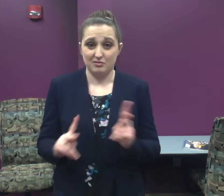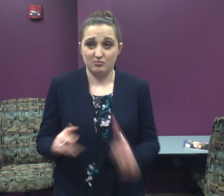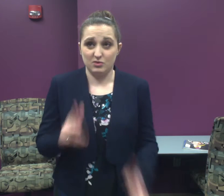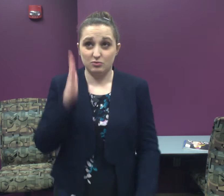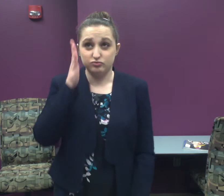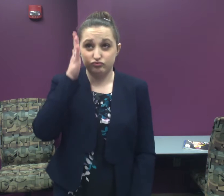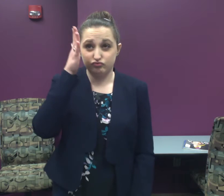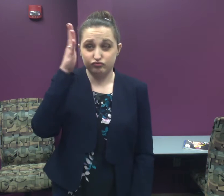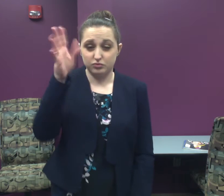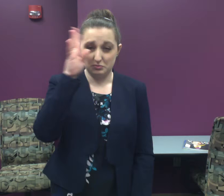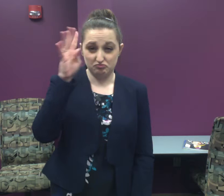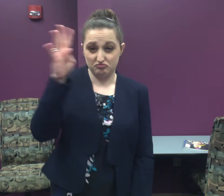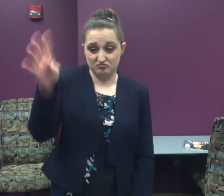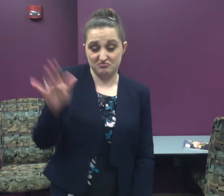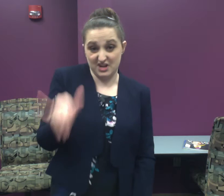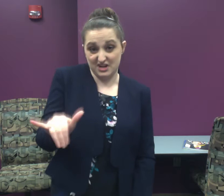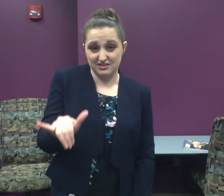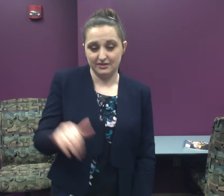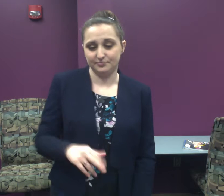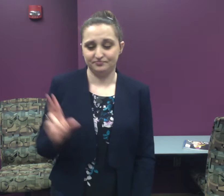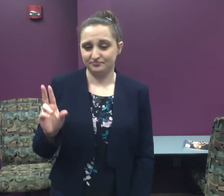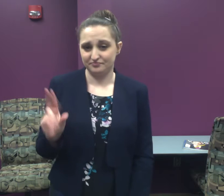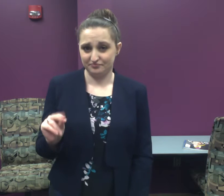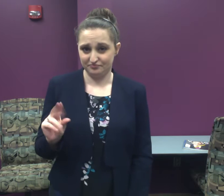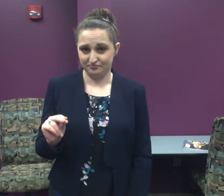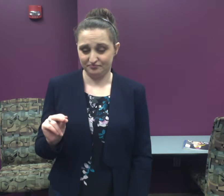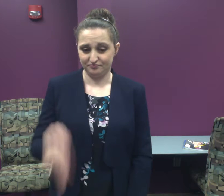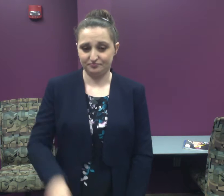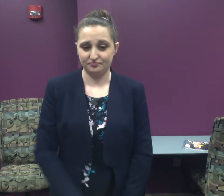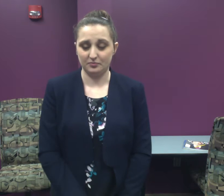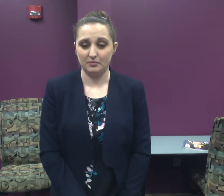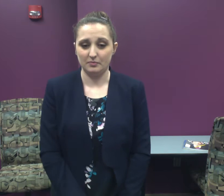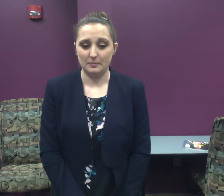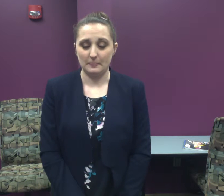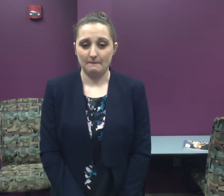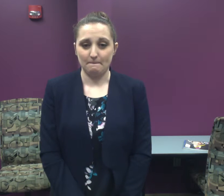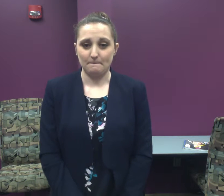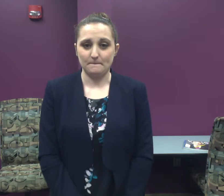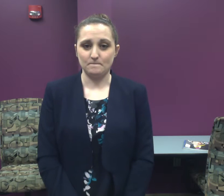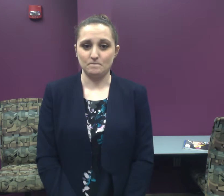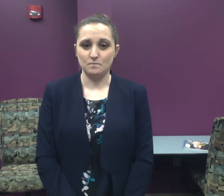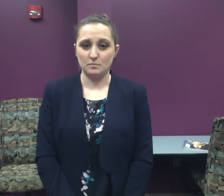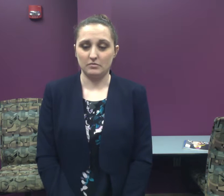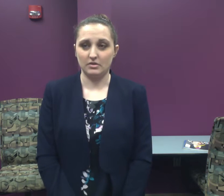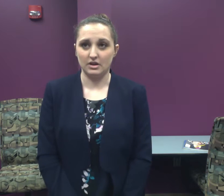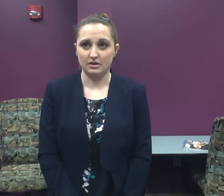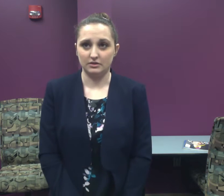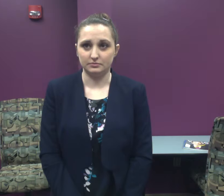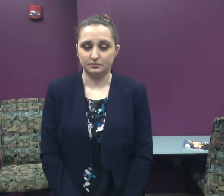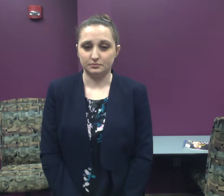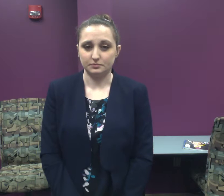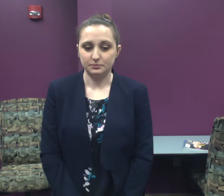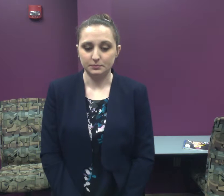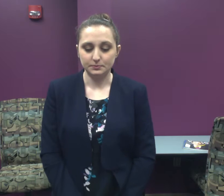when Hitler marched into the Sudetenland. He went in there because there were Germans along the border. So yes, he suppressed the Czechs. But the Russians, I don't